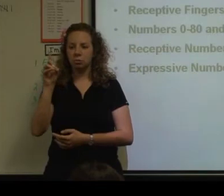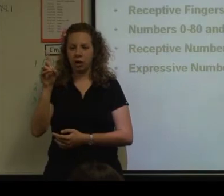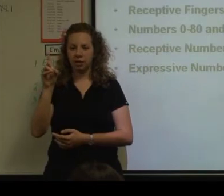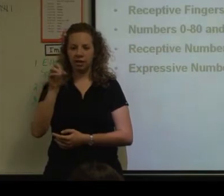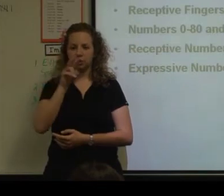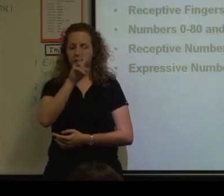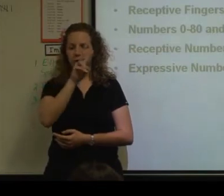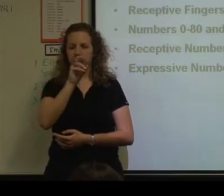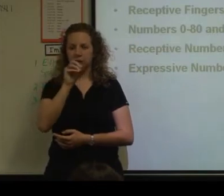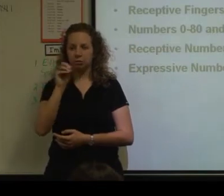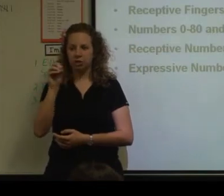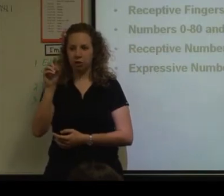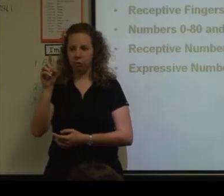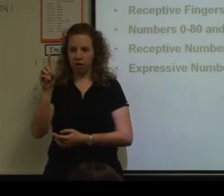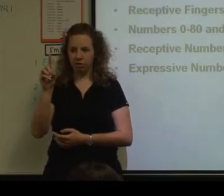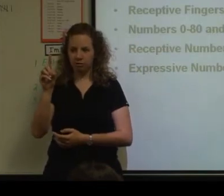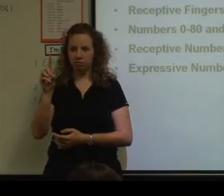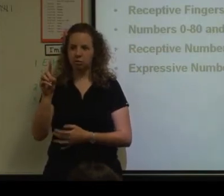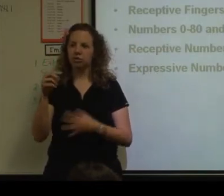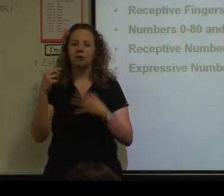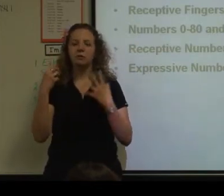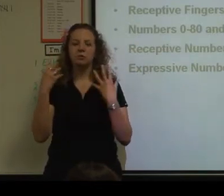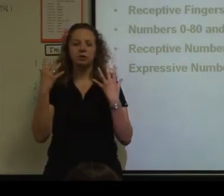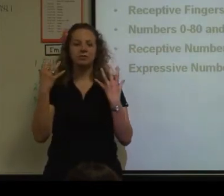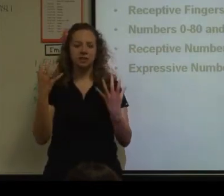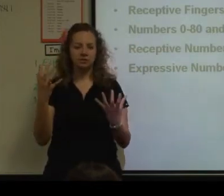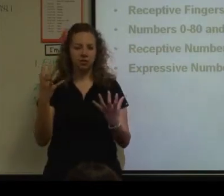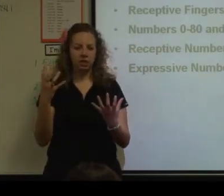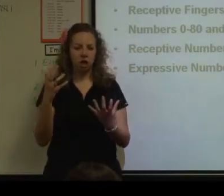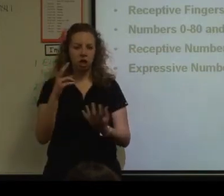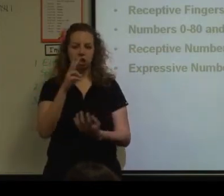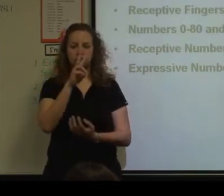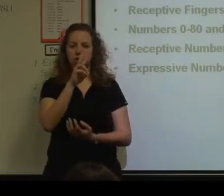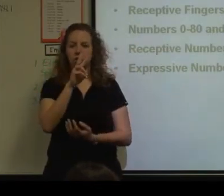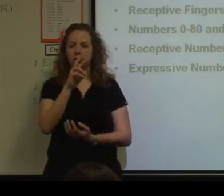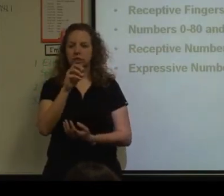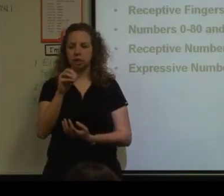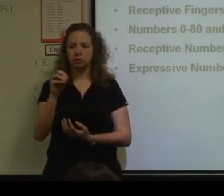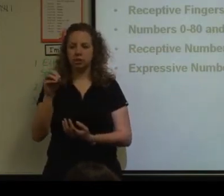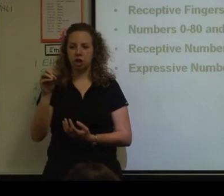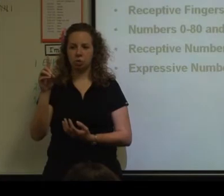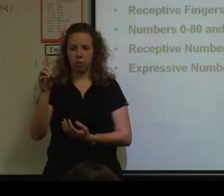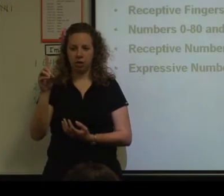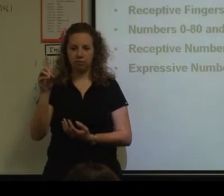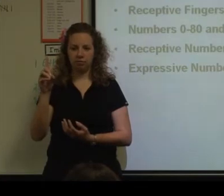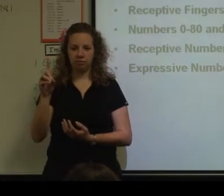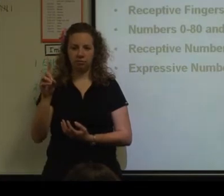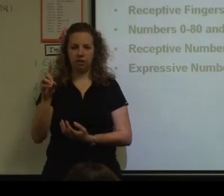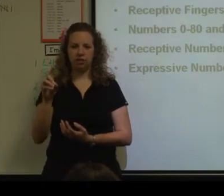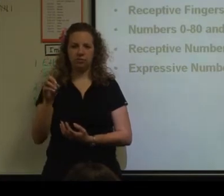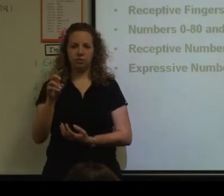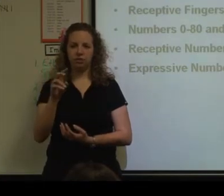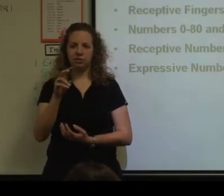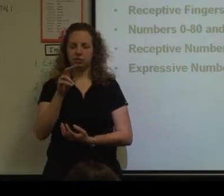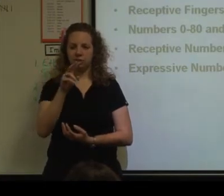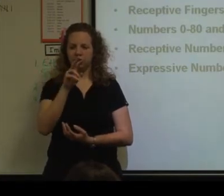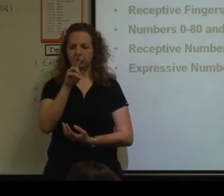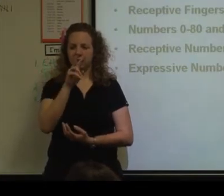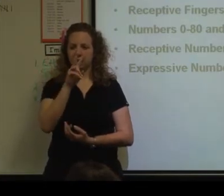2001, like 2001. So that would be what you would sign for the year. 2001. And for the 00, you just kind of